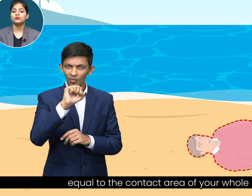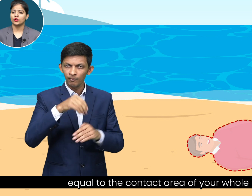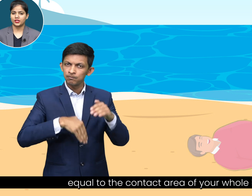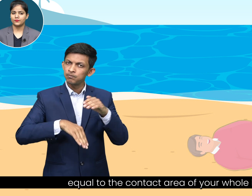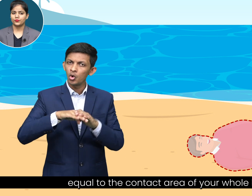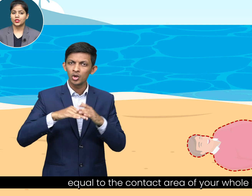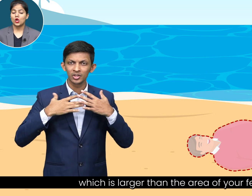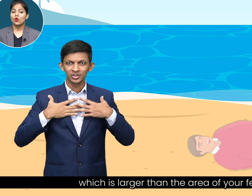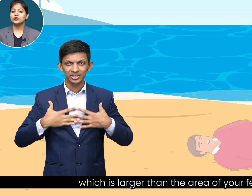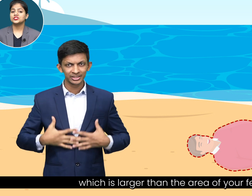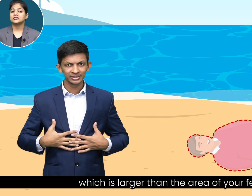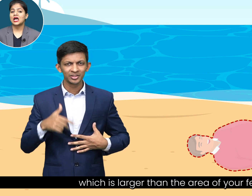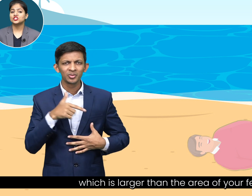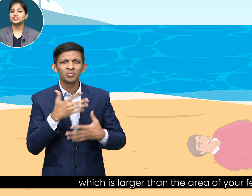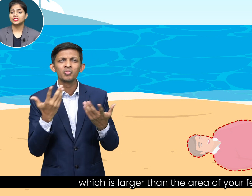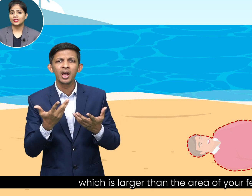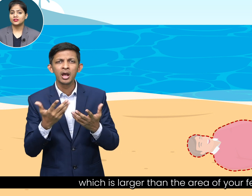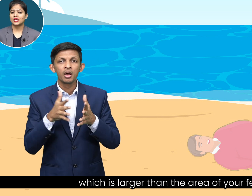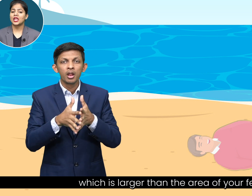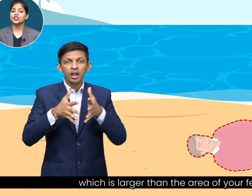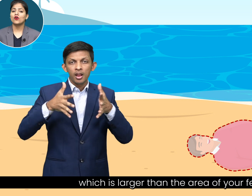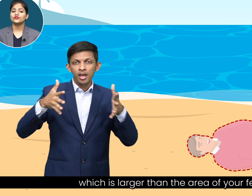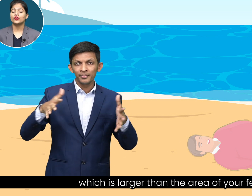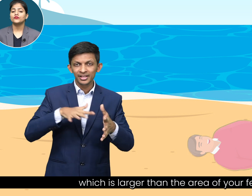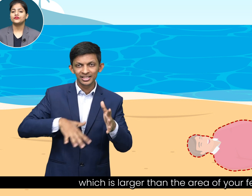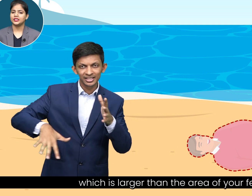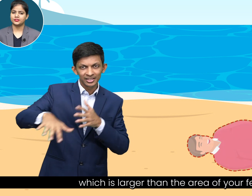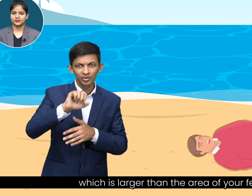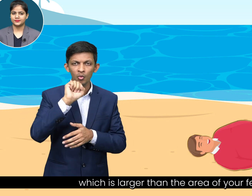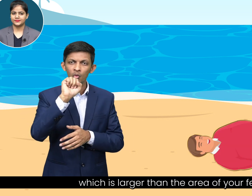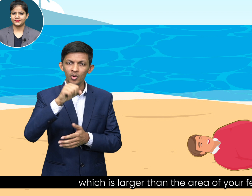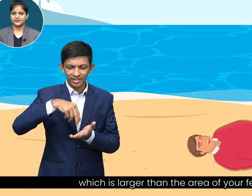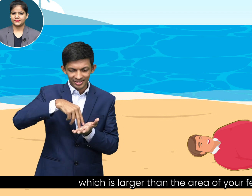body, which is larger than the area of your feet.